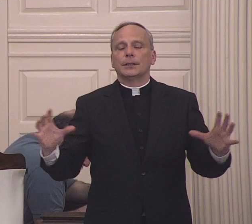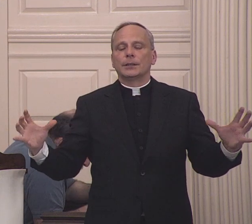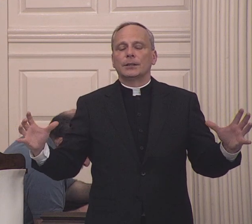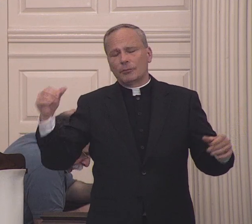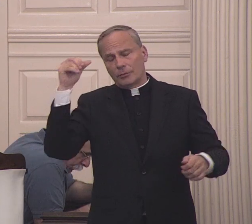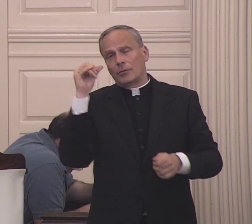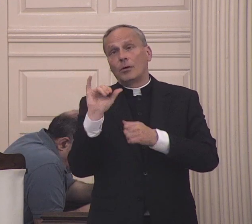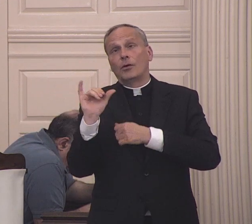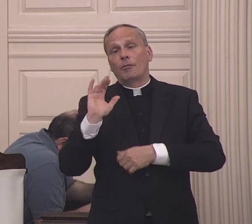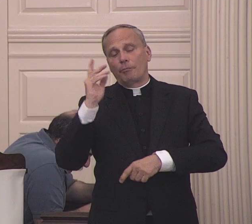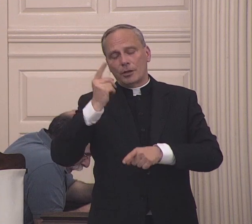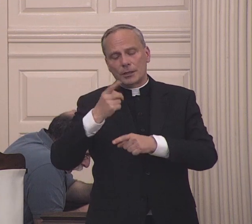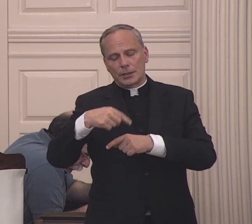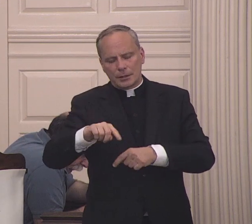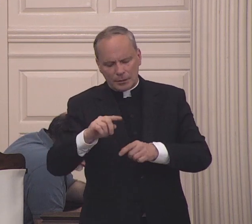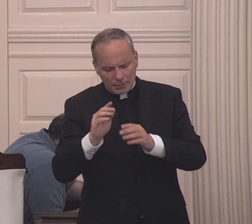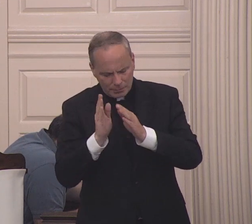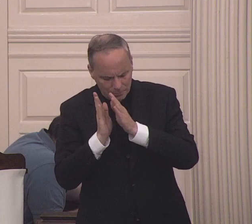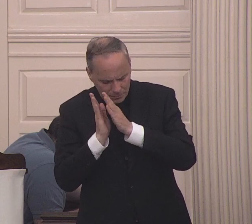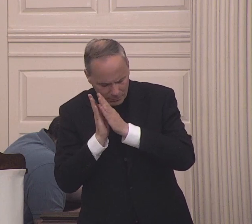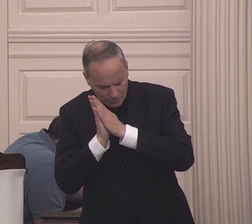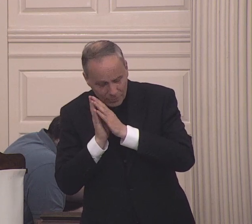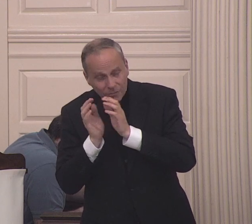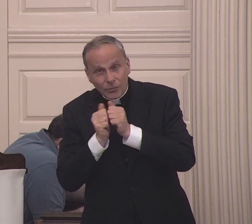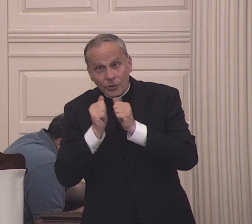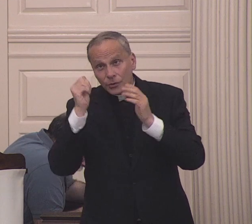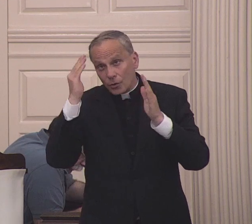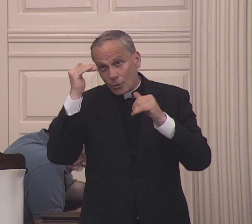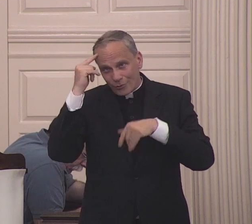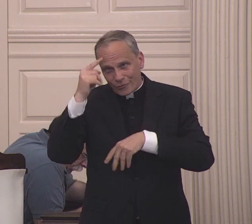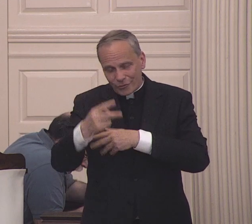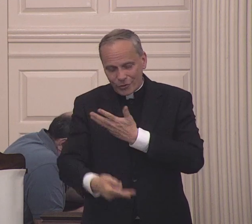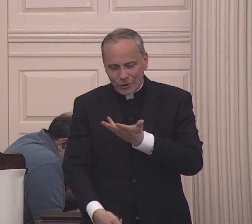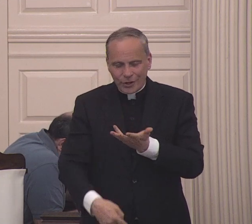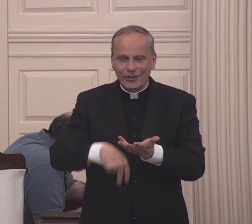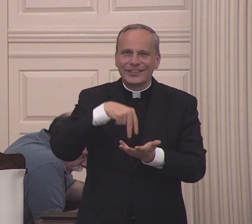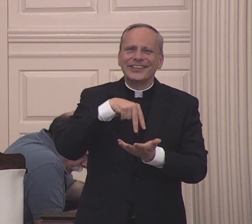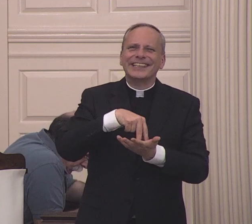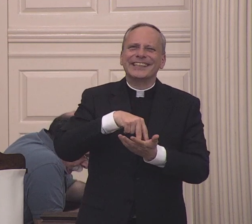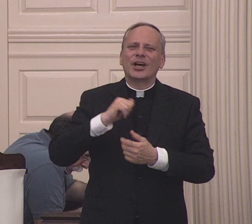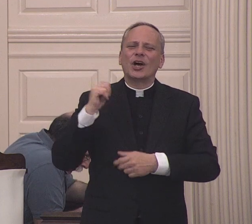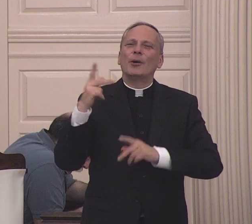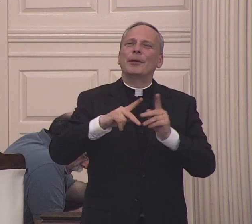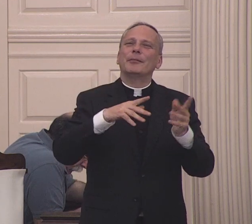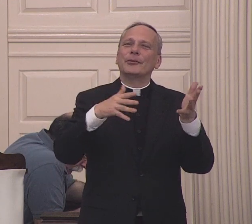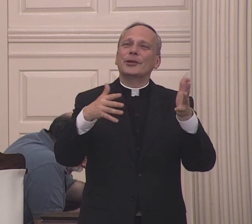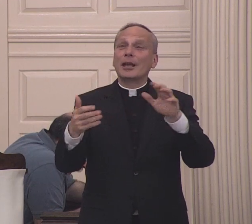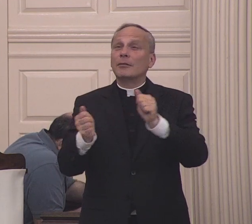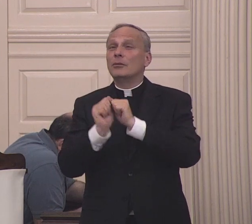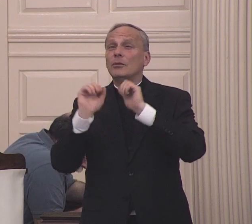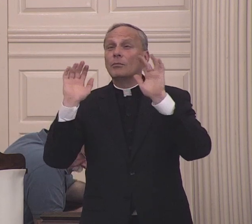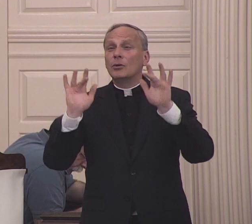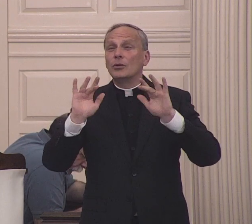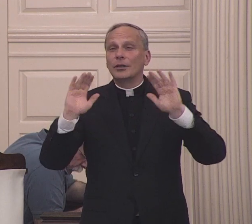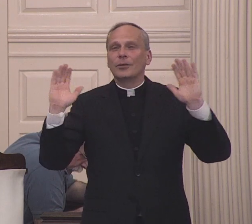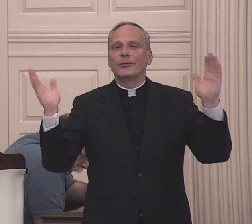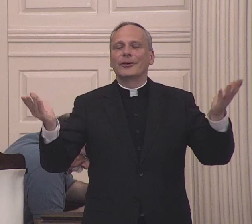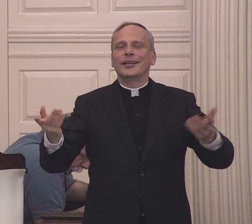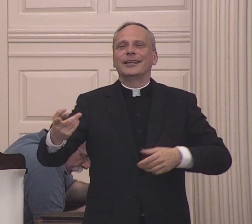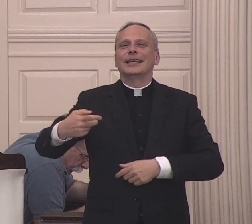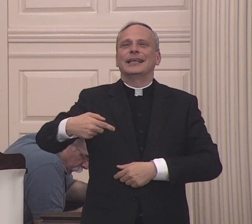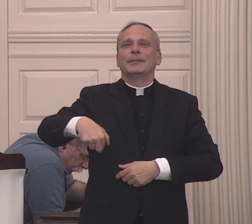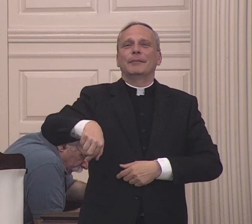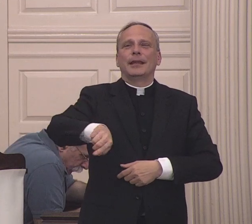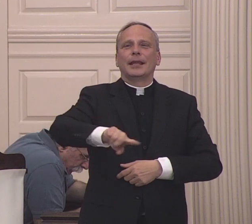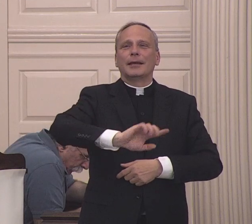Remember also our brothers and sisters who have fallen asleep in the hope of the resurrection, and all who have